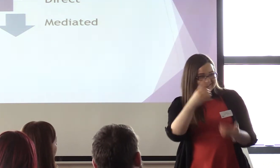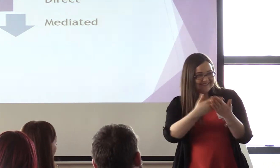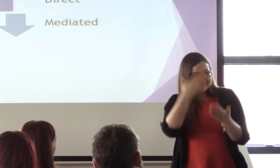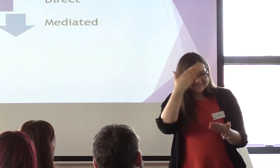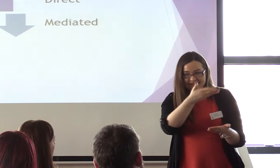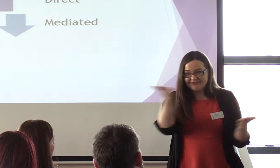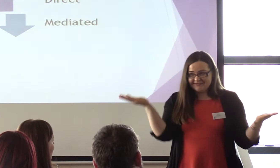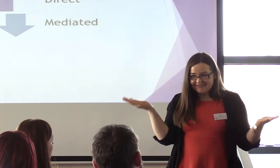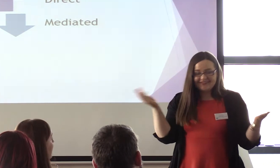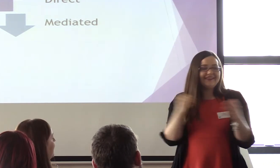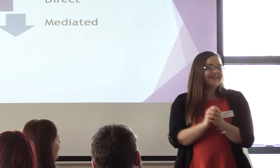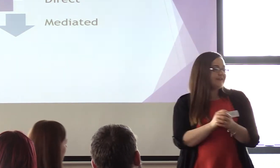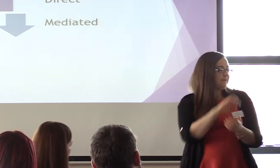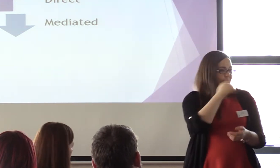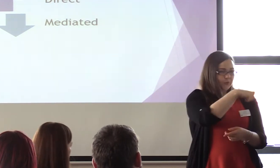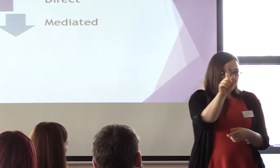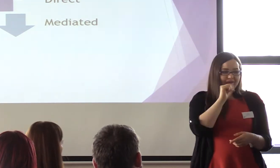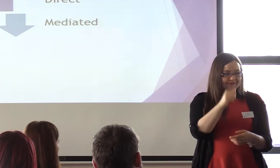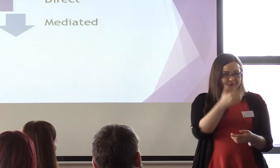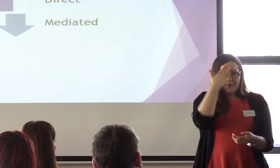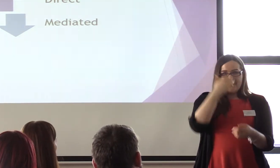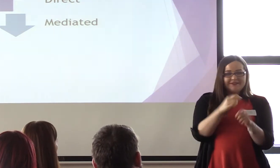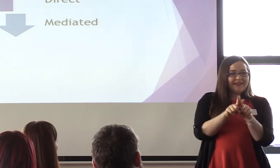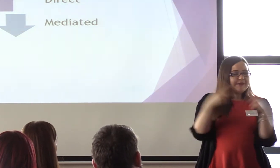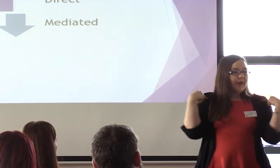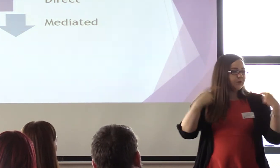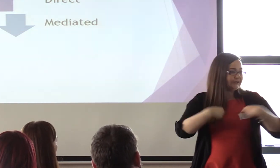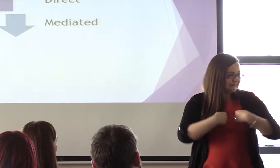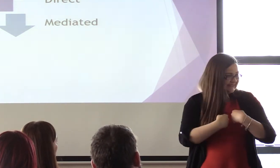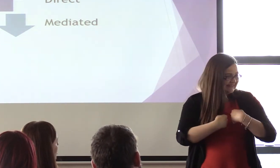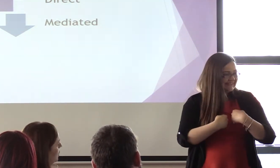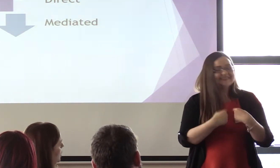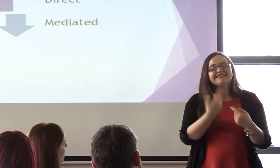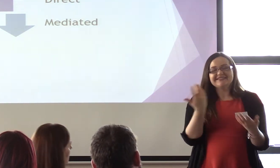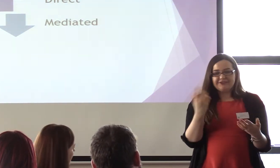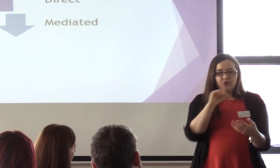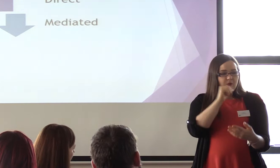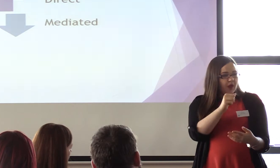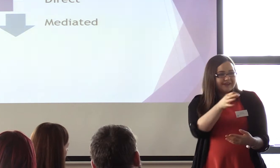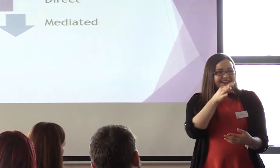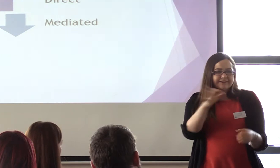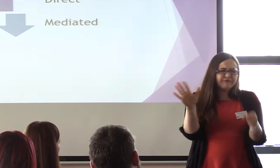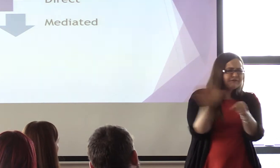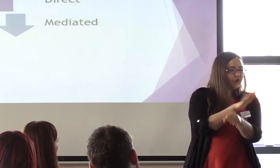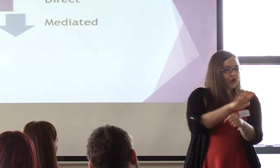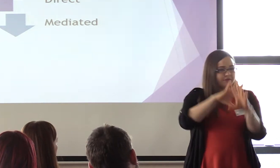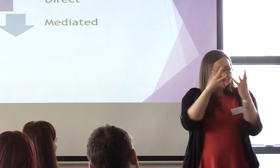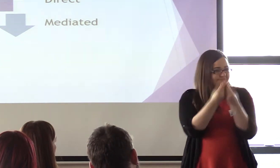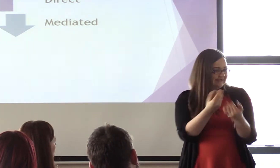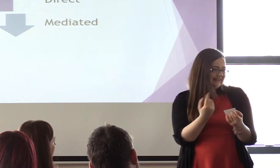now experiencing mediated learning via the interpreter. So you don't know the same language as myself, and so therefore you're not getting